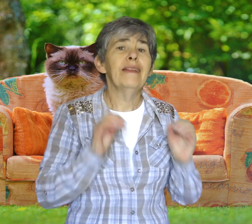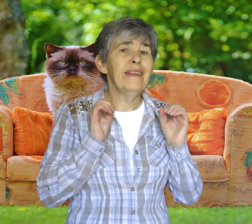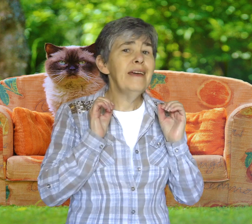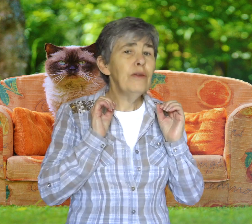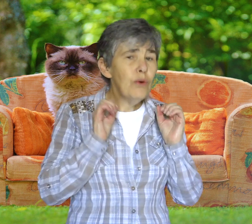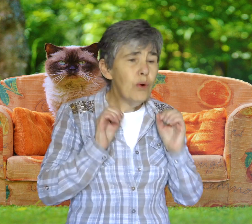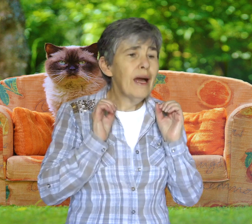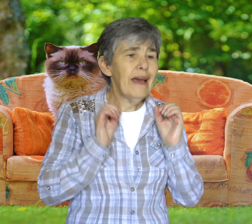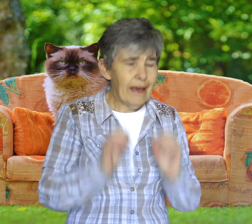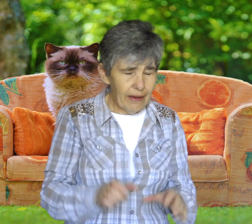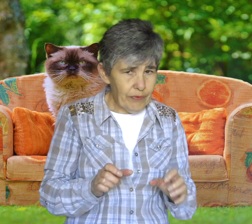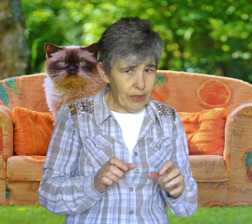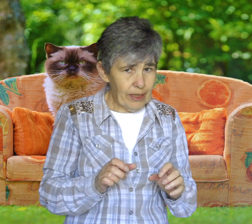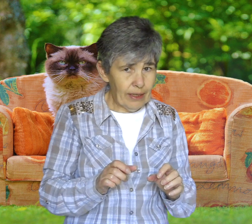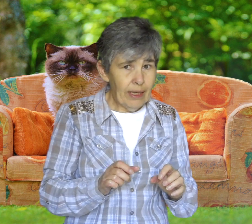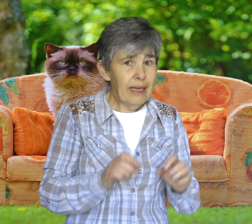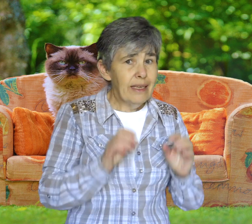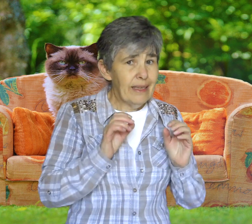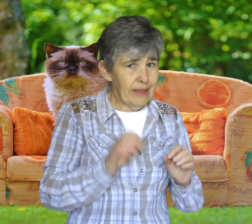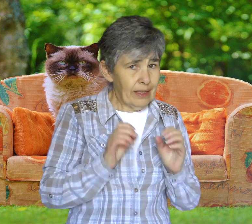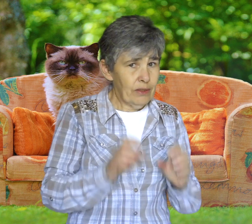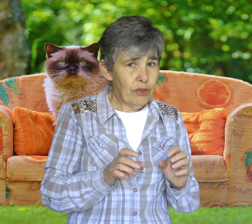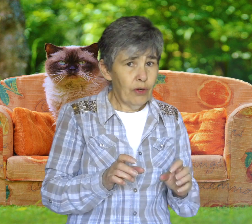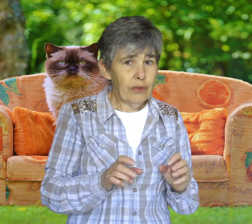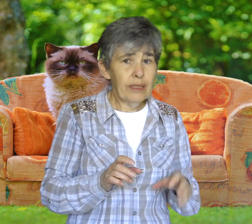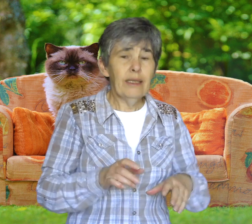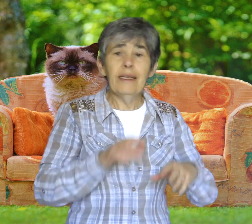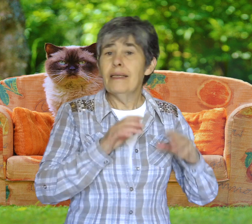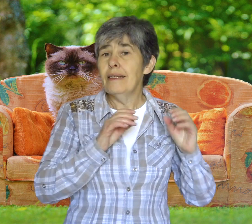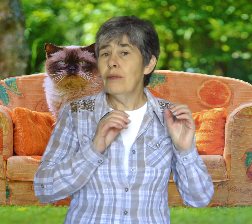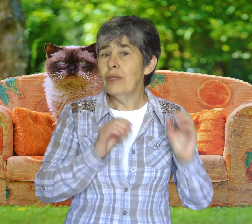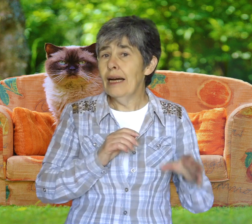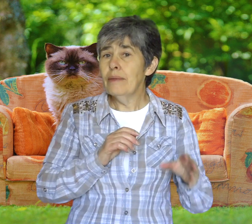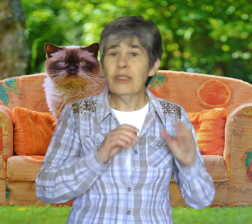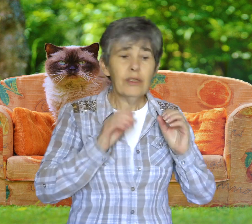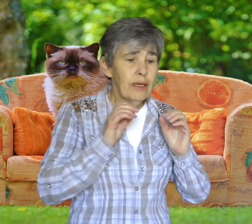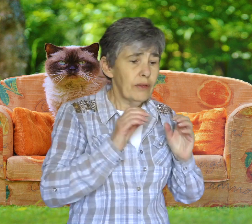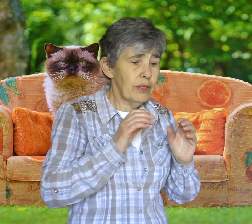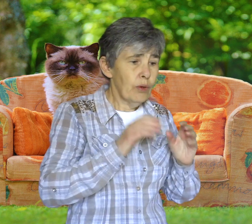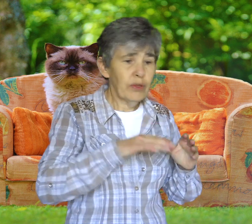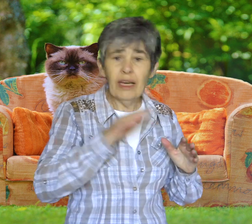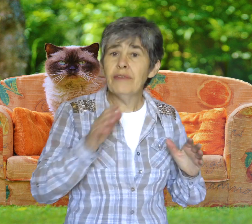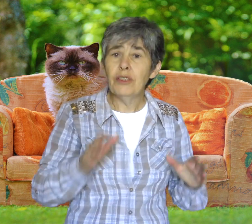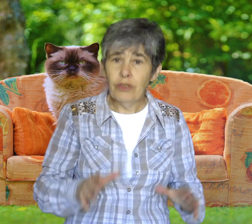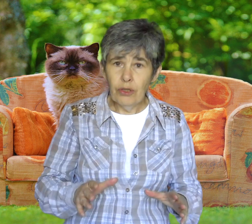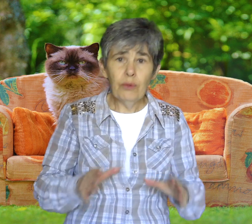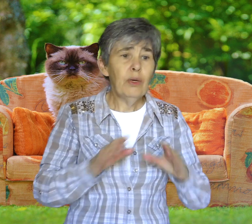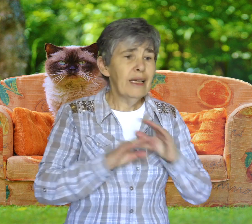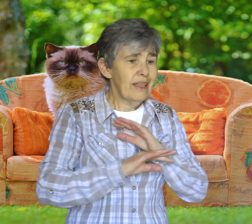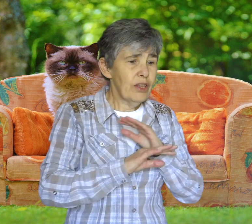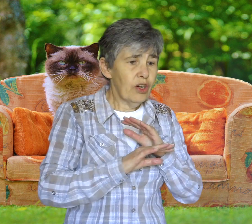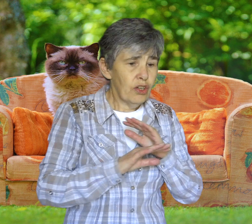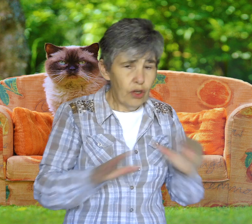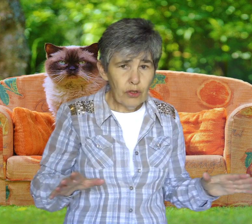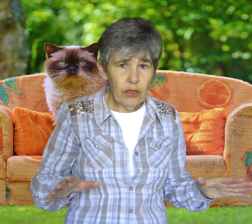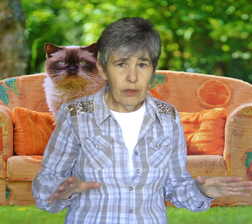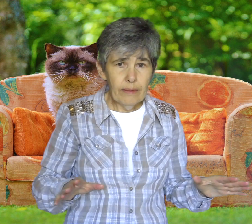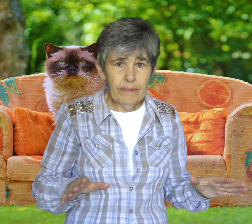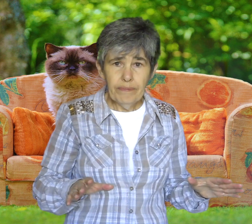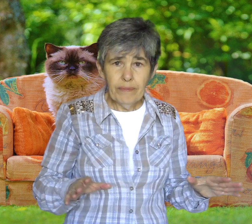they know everything in that story. They know the animals, they know what they have to do, the lot.